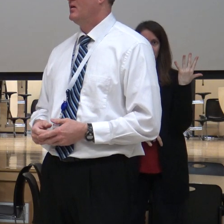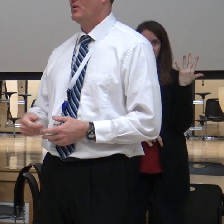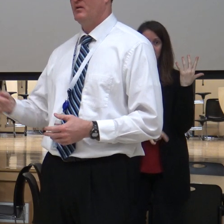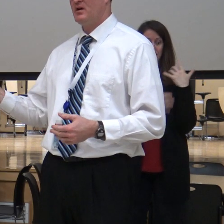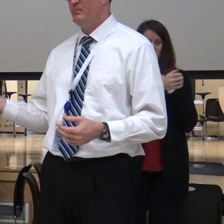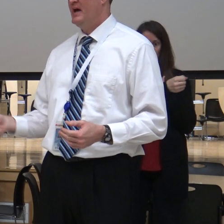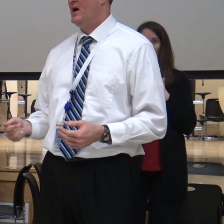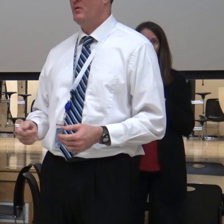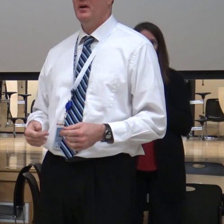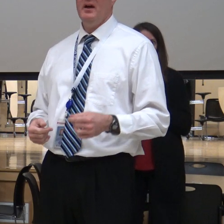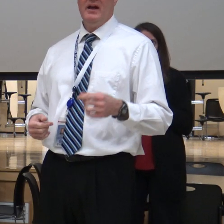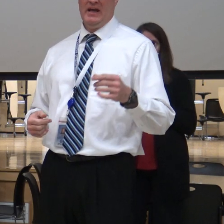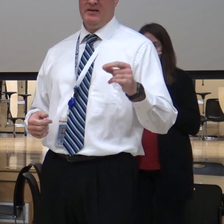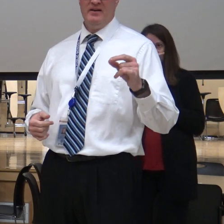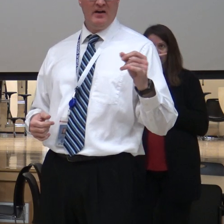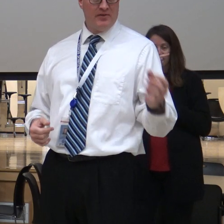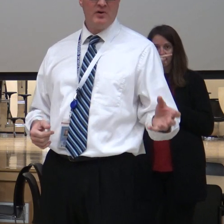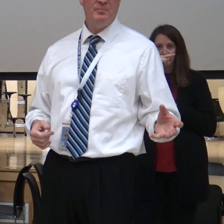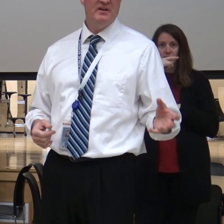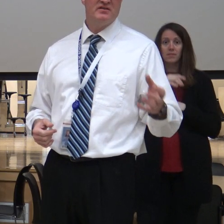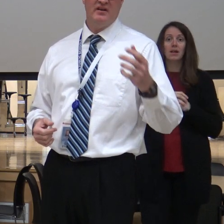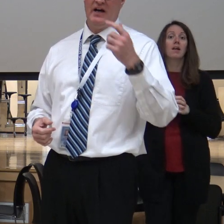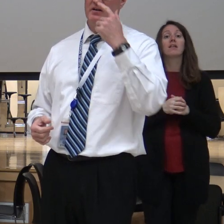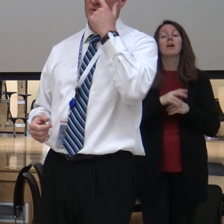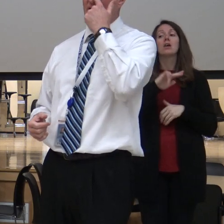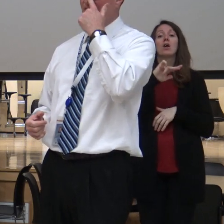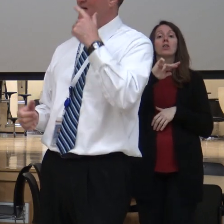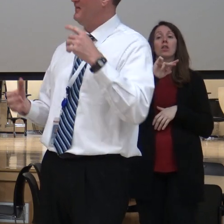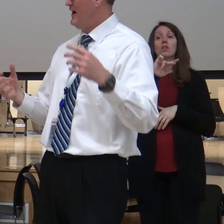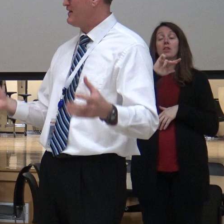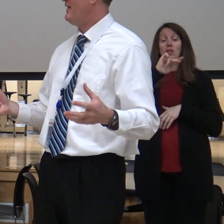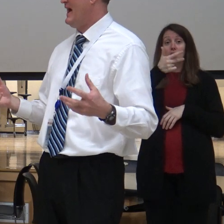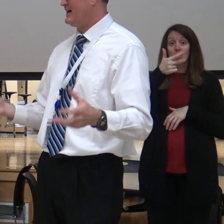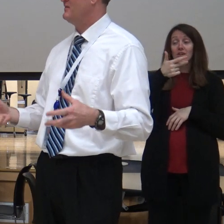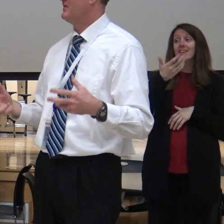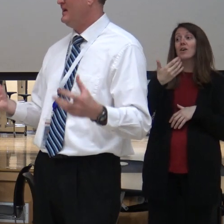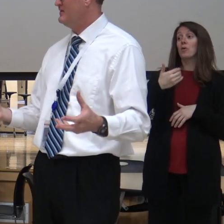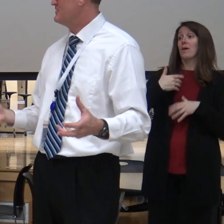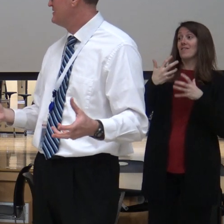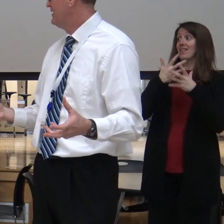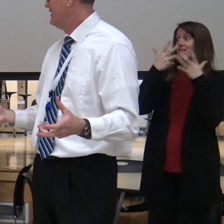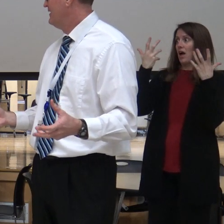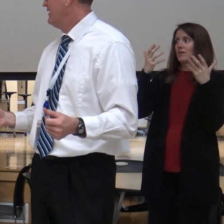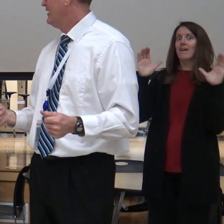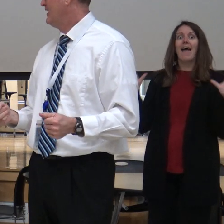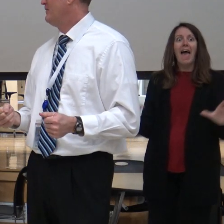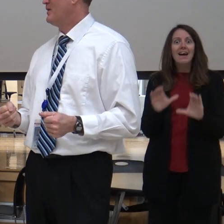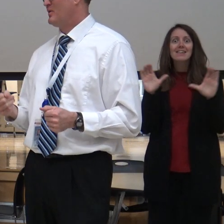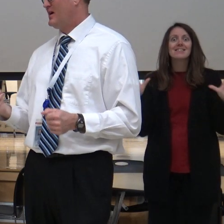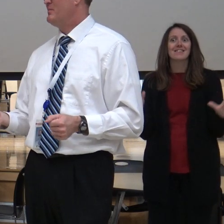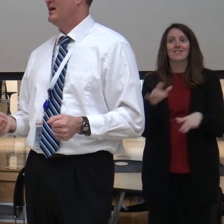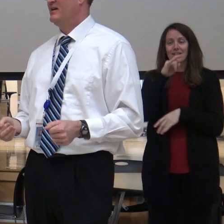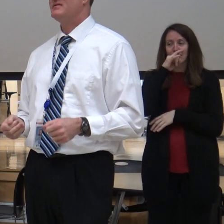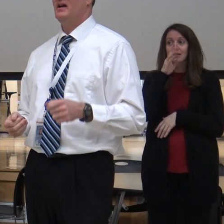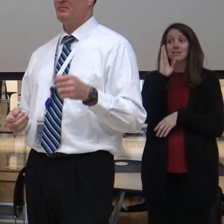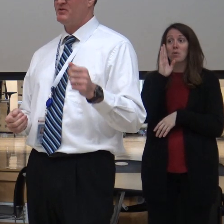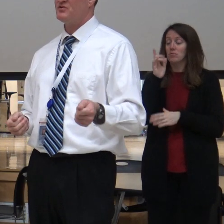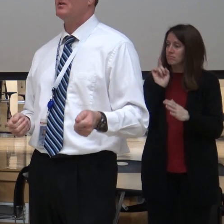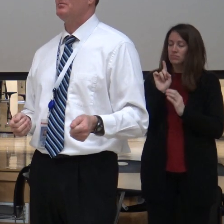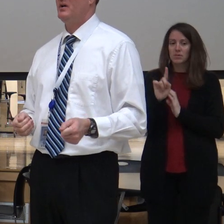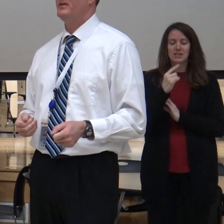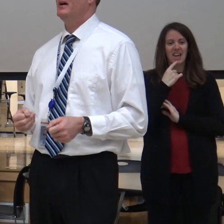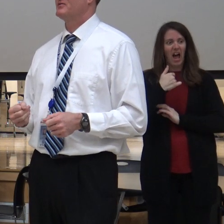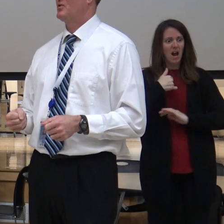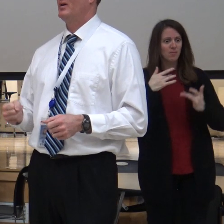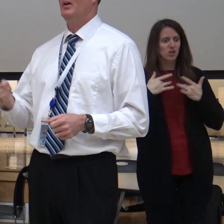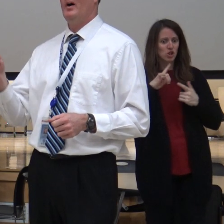in, or they'll come down. And the third piece to that, we have a lot of active kids that will come in and say, I'm